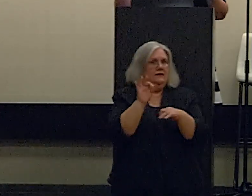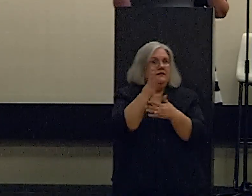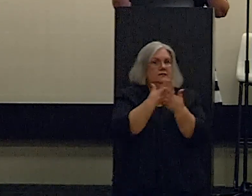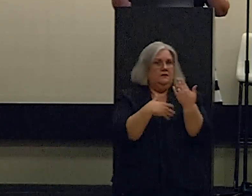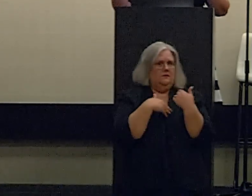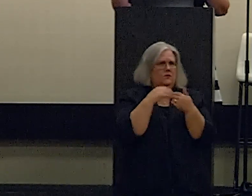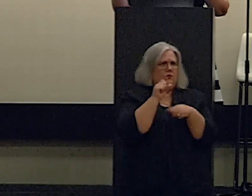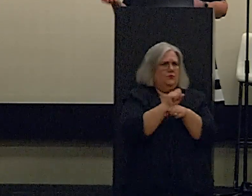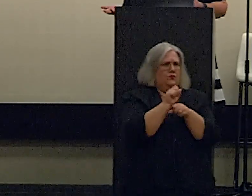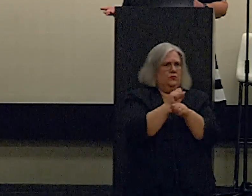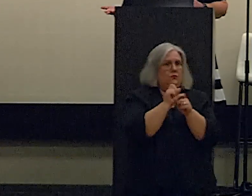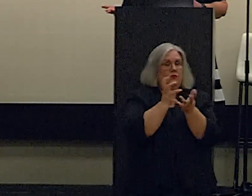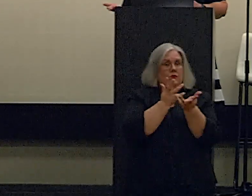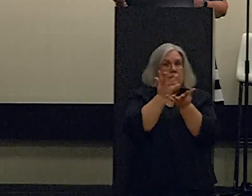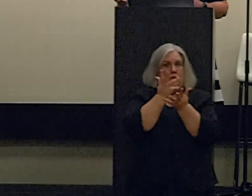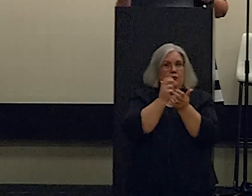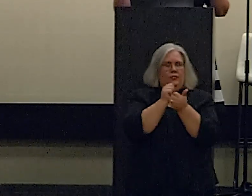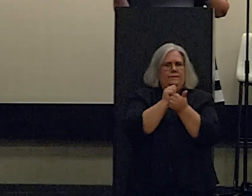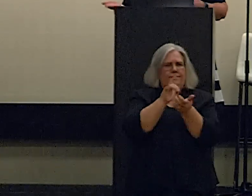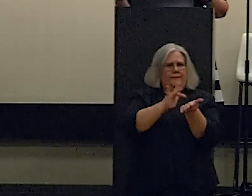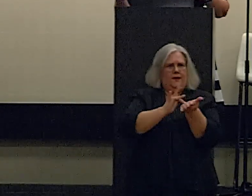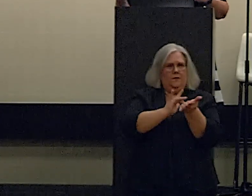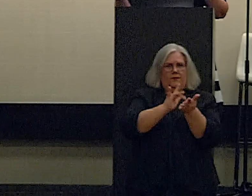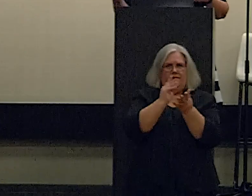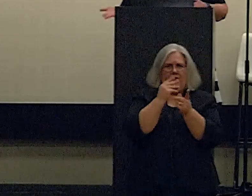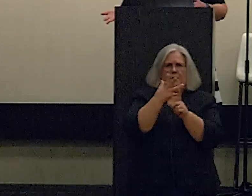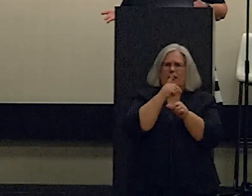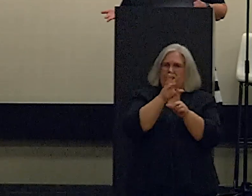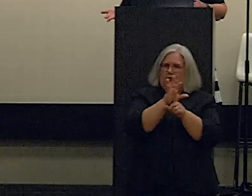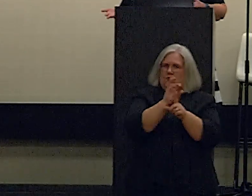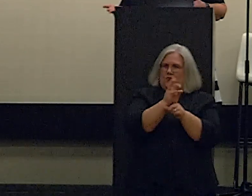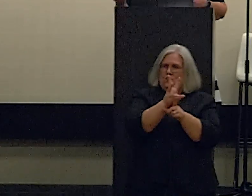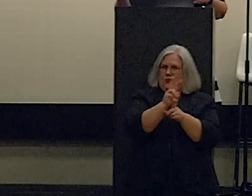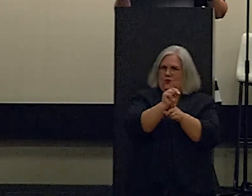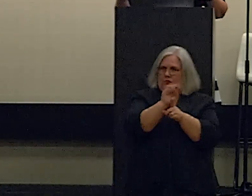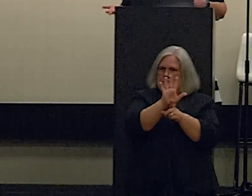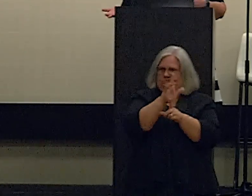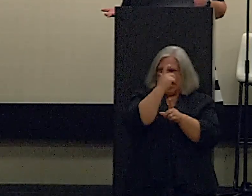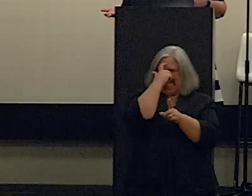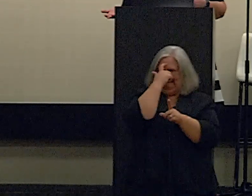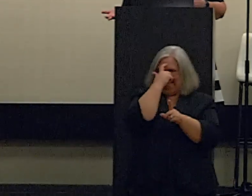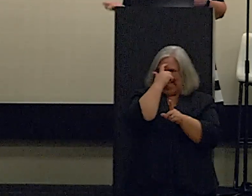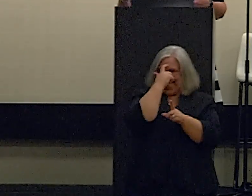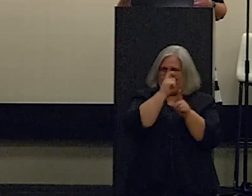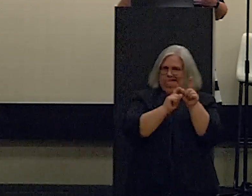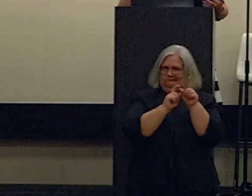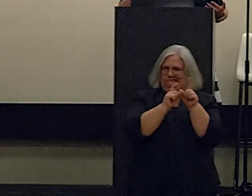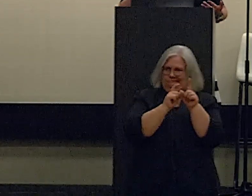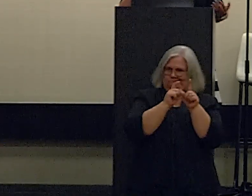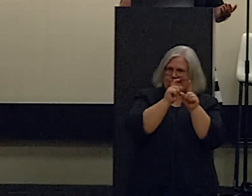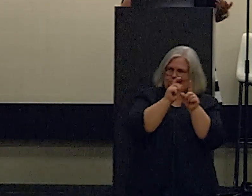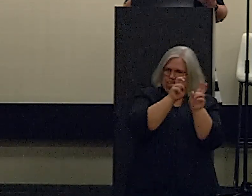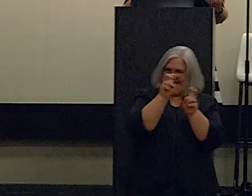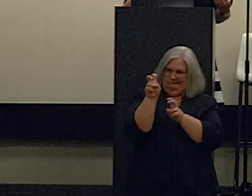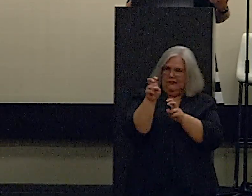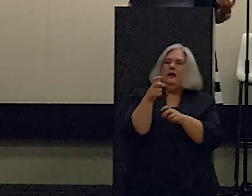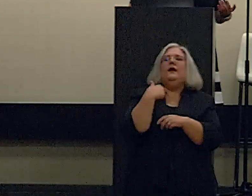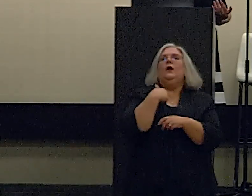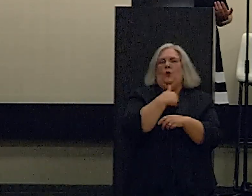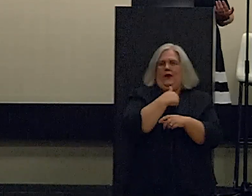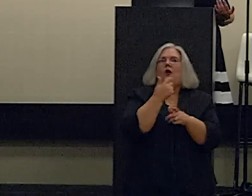with medical providers about their own neurodiversity and recognizing how often we